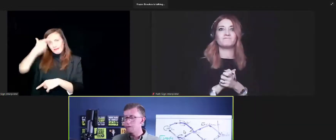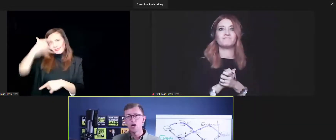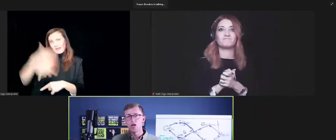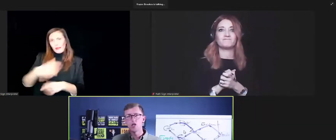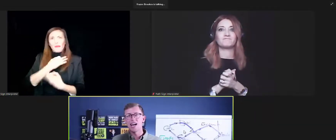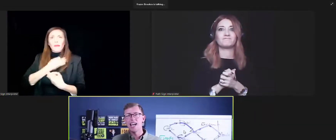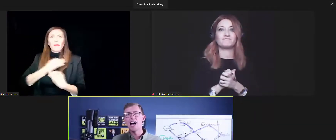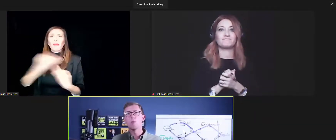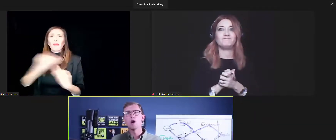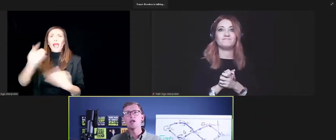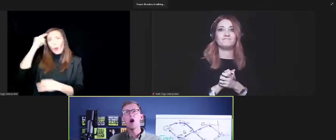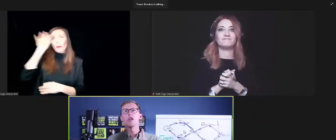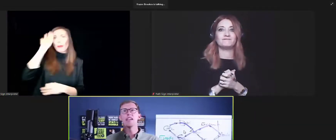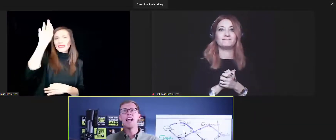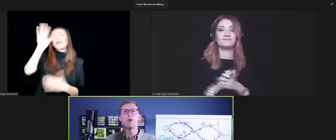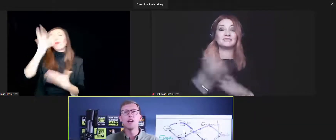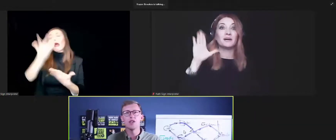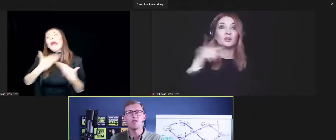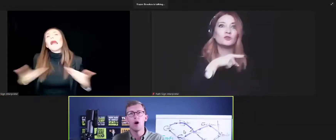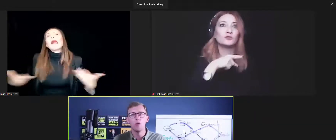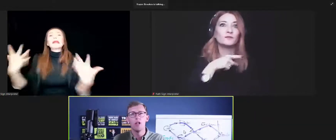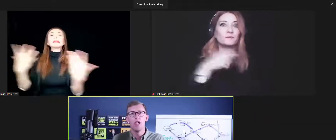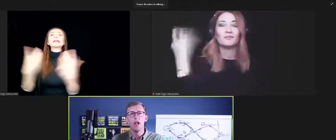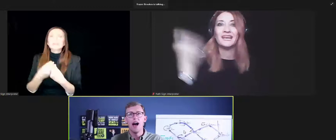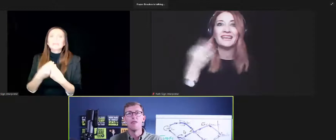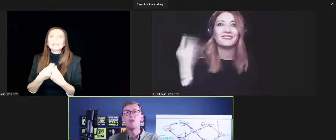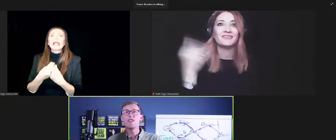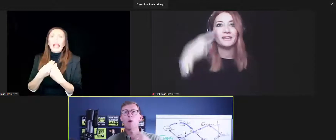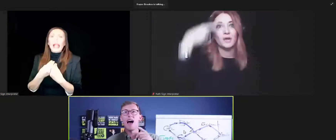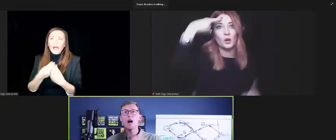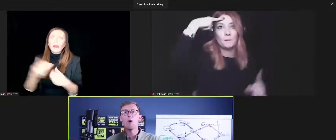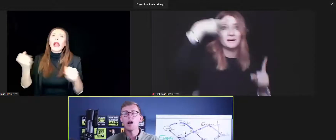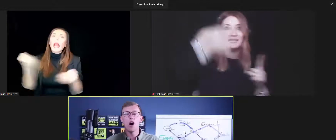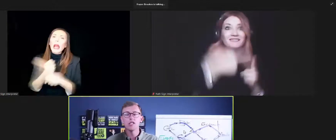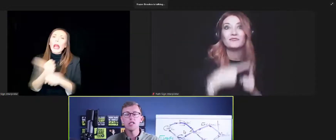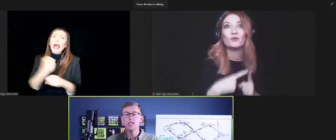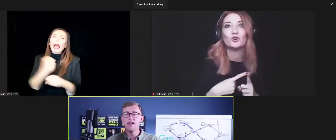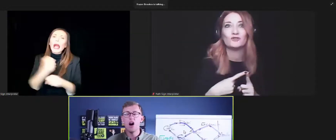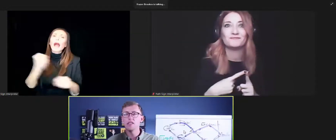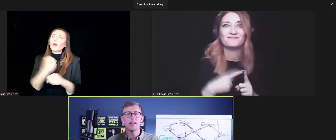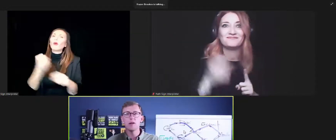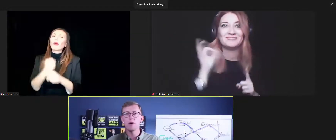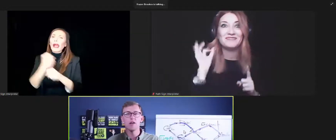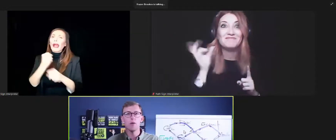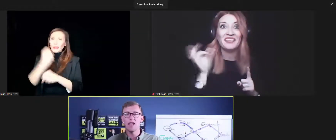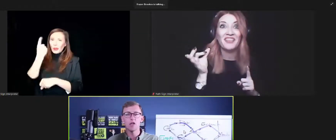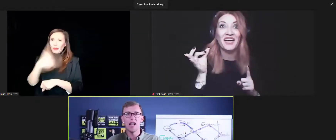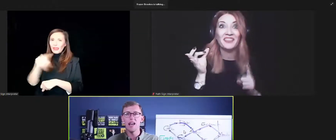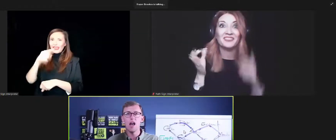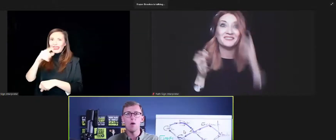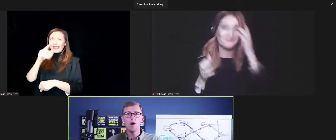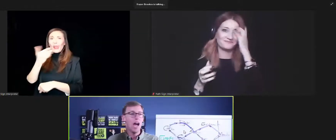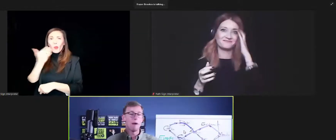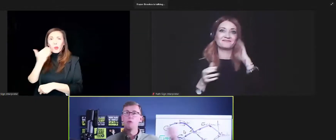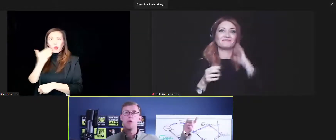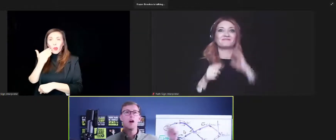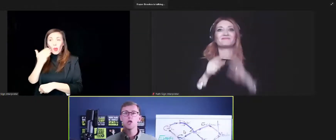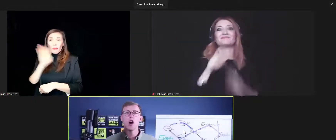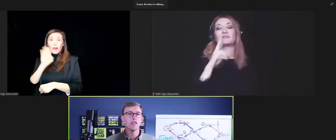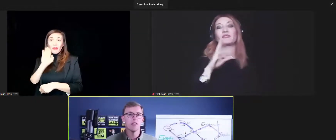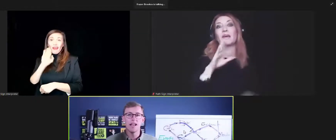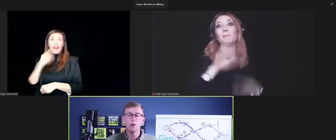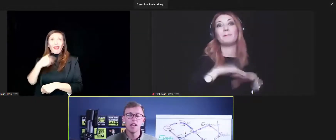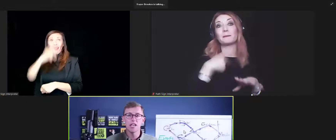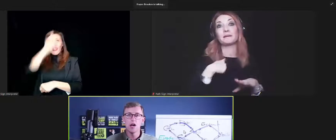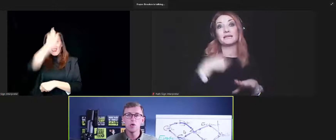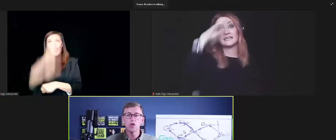because that guy worked harder than anyone else I've ever known. And the reason why I work harder than anyone else that I know, and my brother works harder than